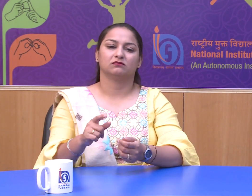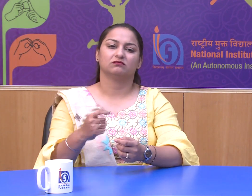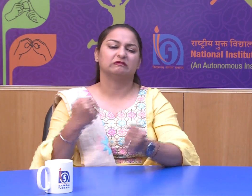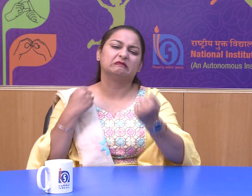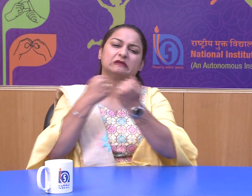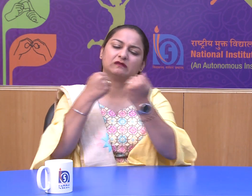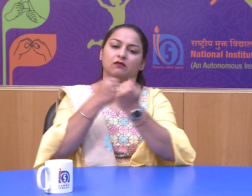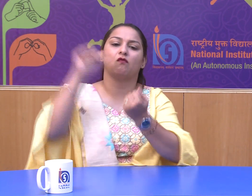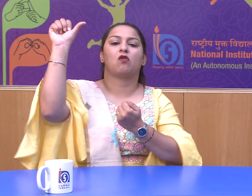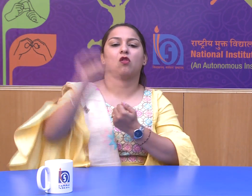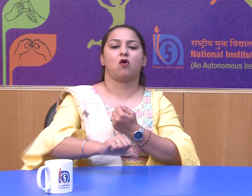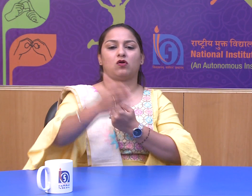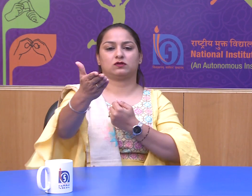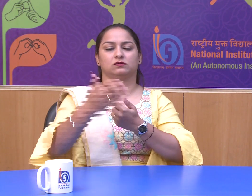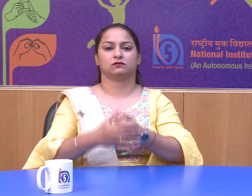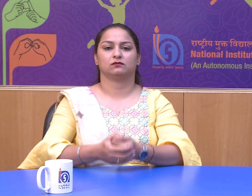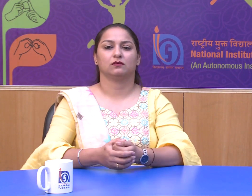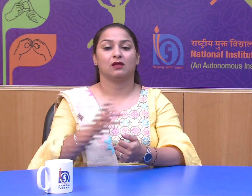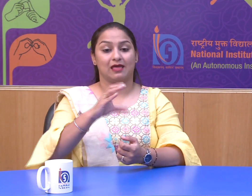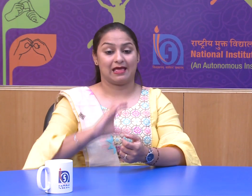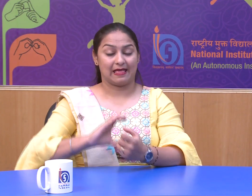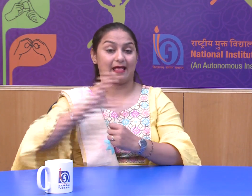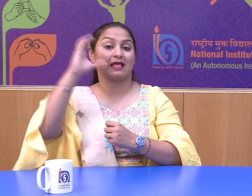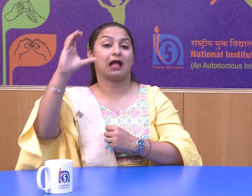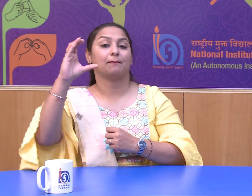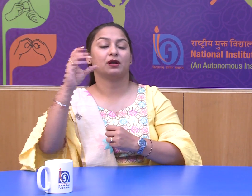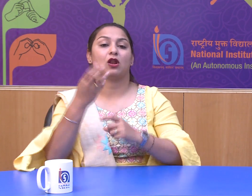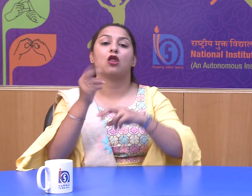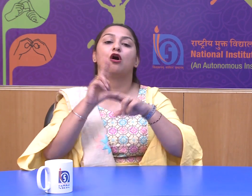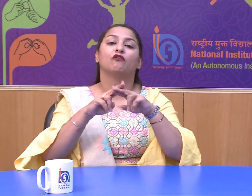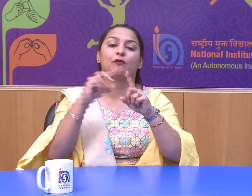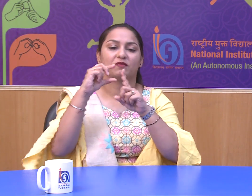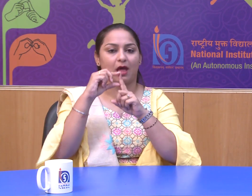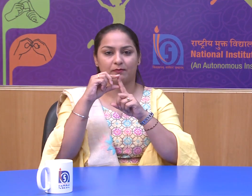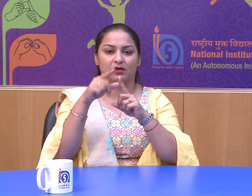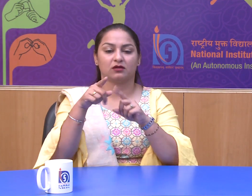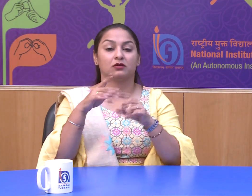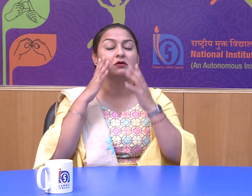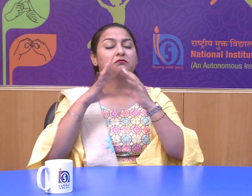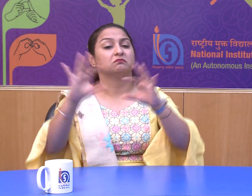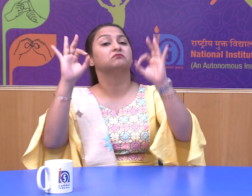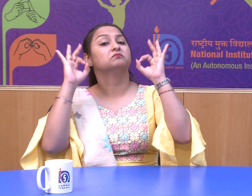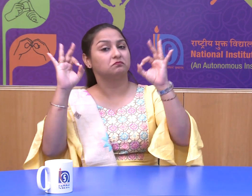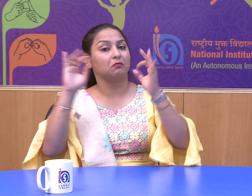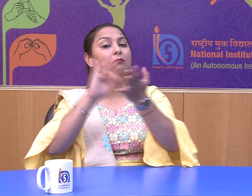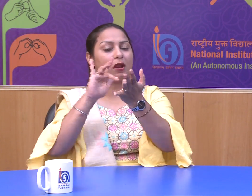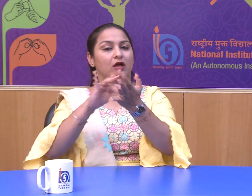them. The capital of Vatapi was a prosperous one. There were